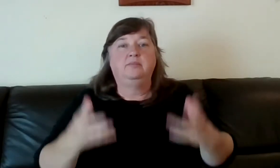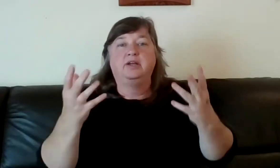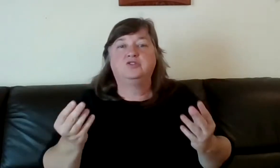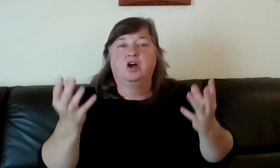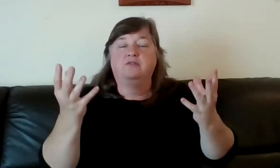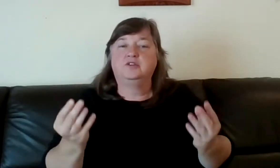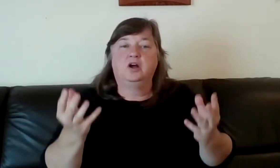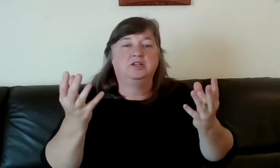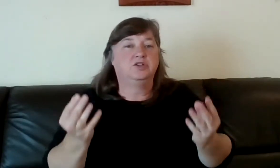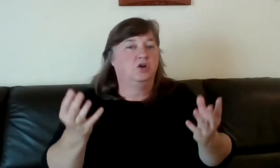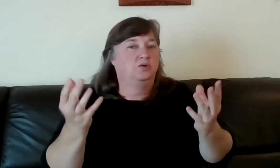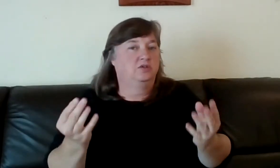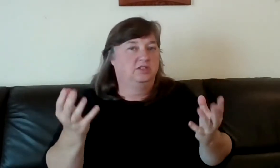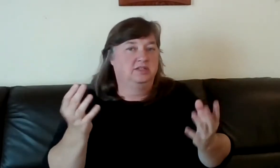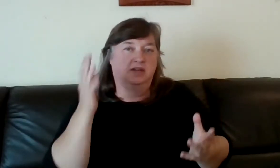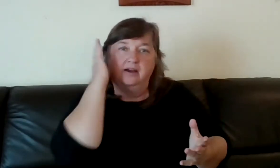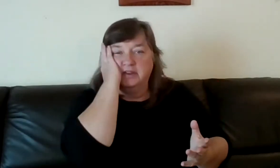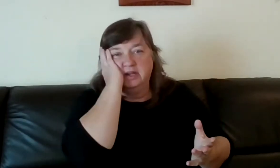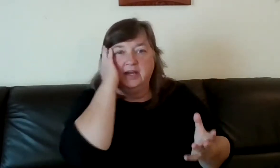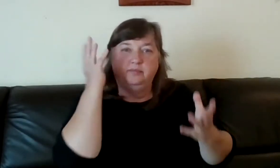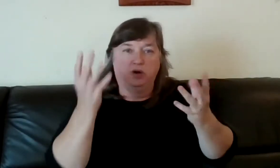And soft on its own just doesn't have the head part.